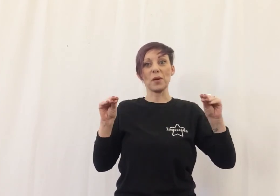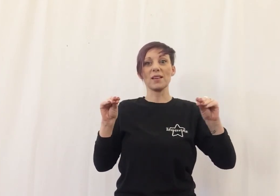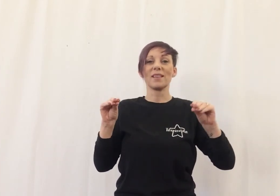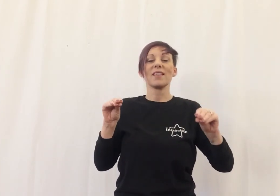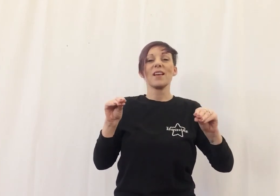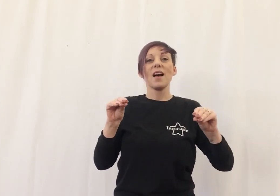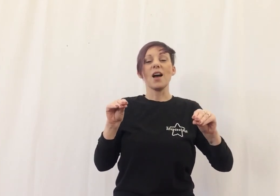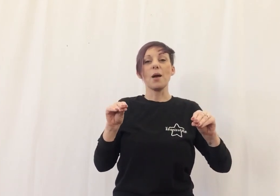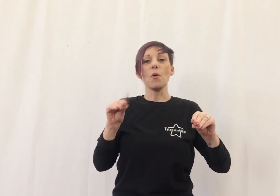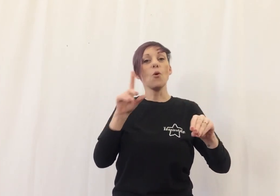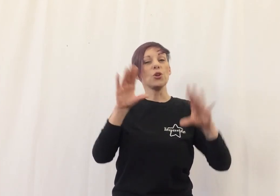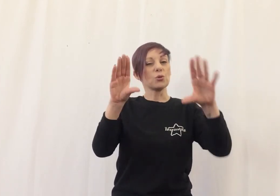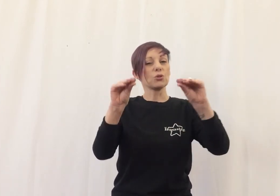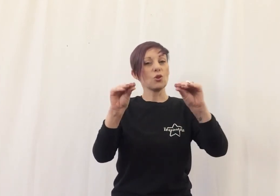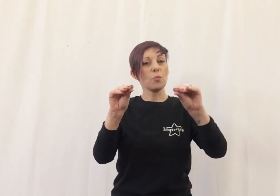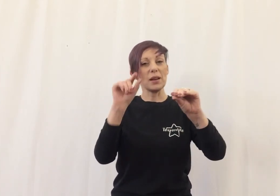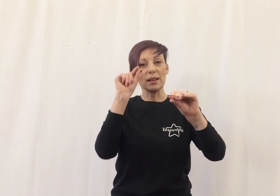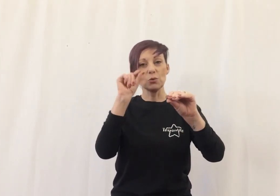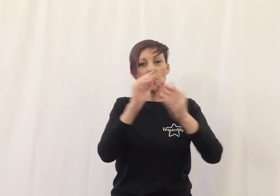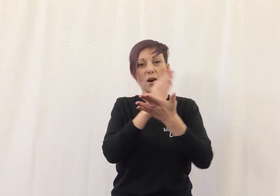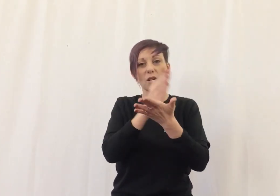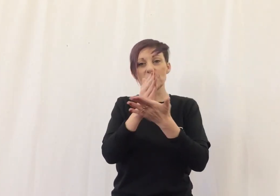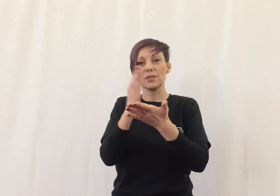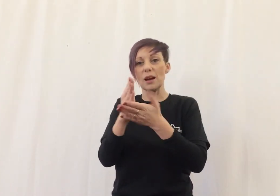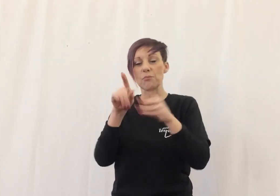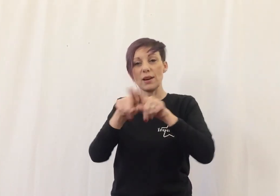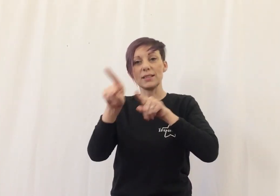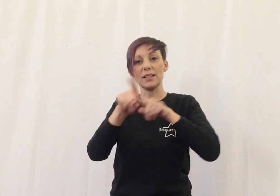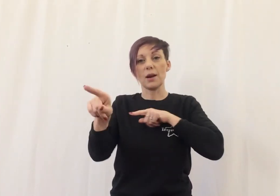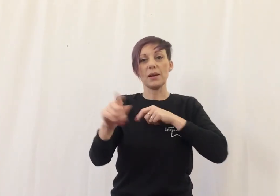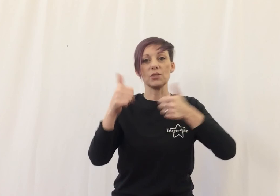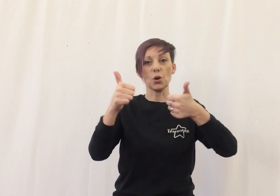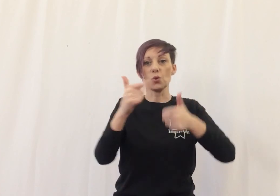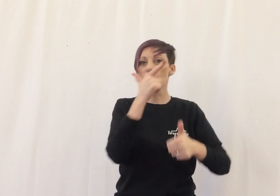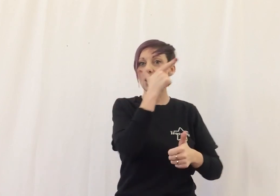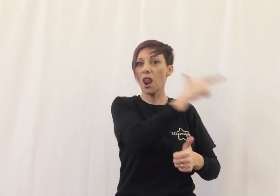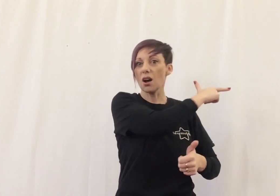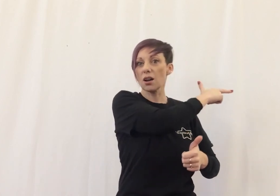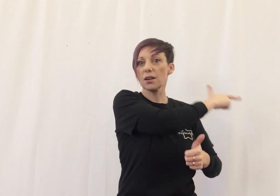stopping. Or you can stop in little parts and practice it that way. So good luck.